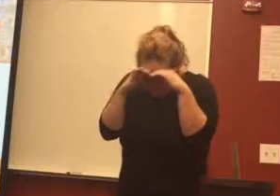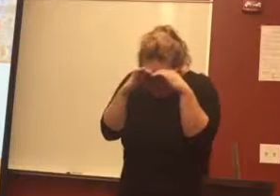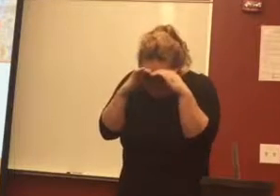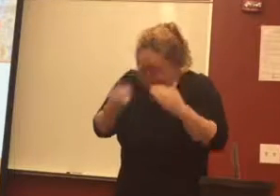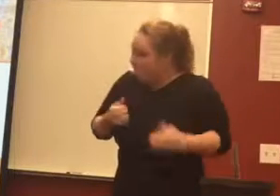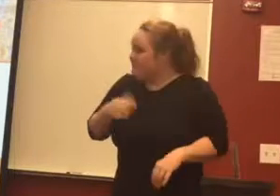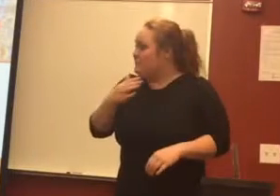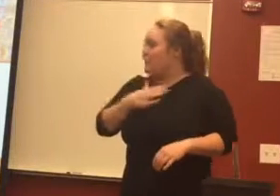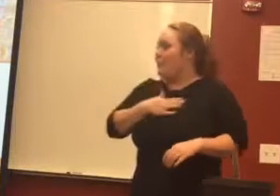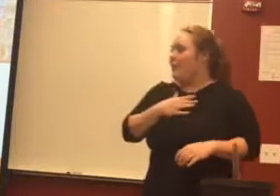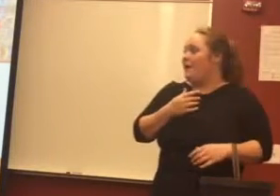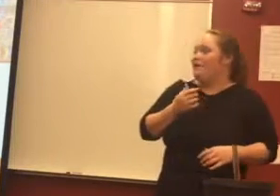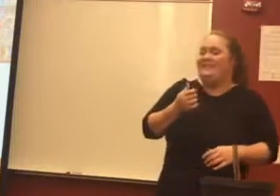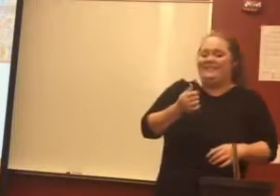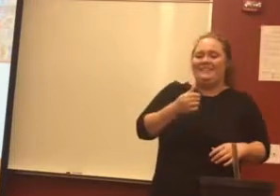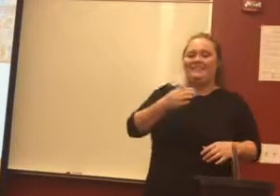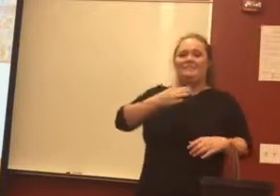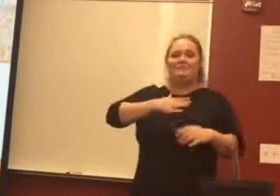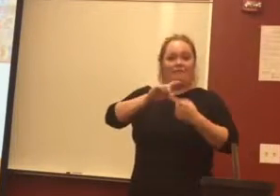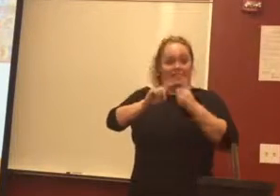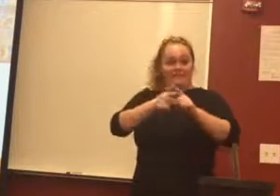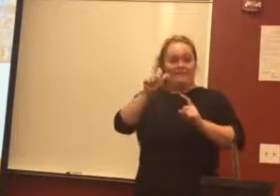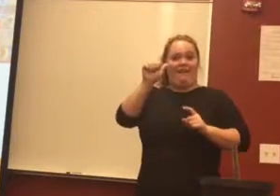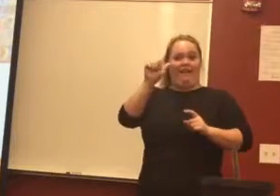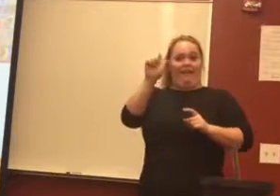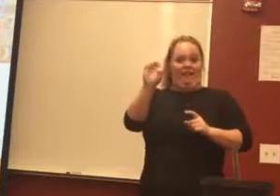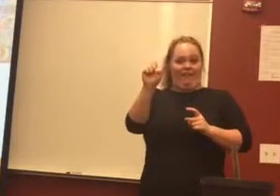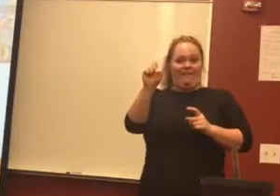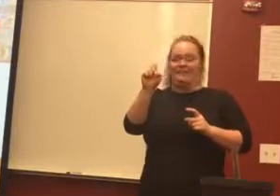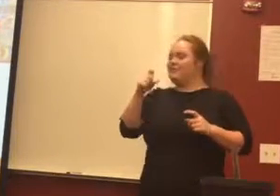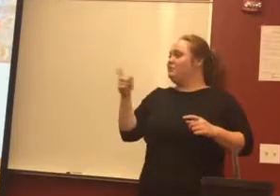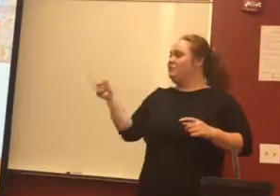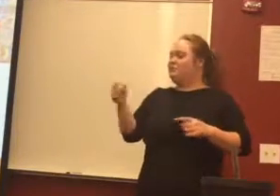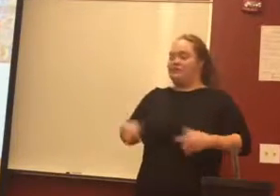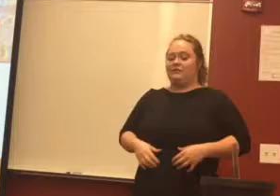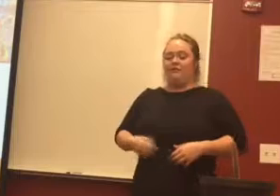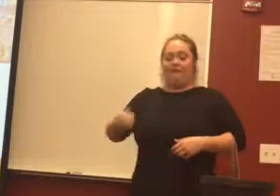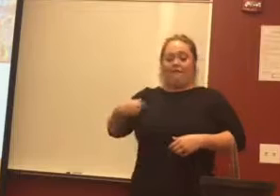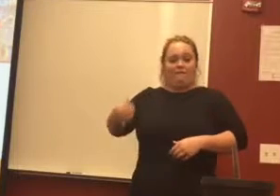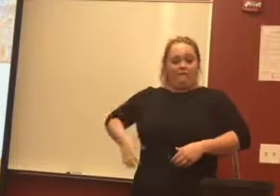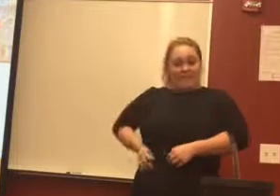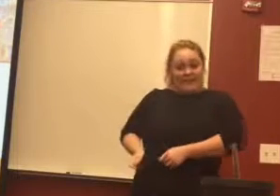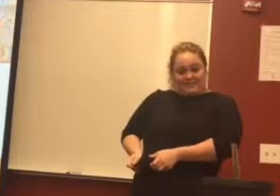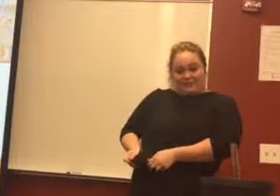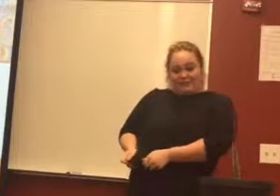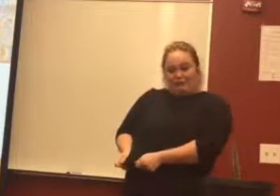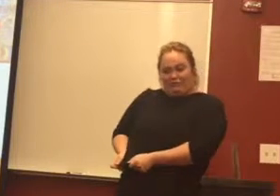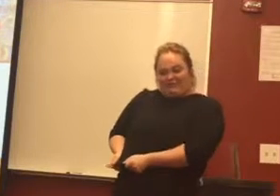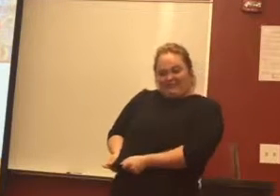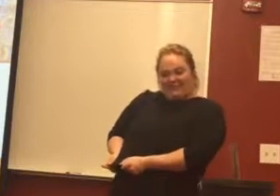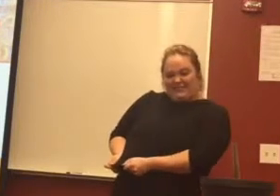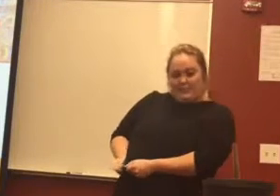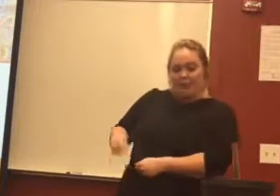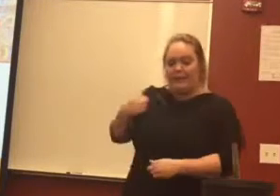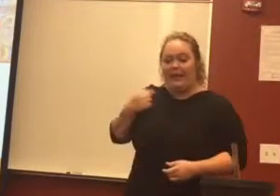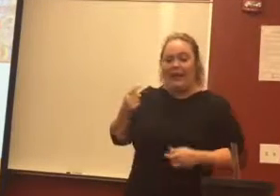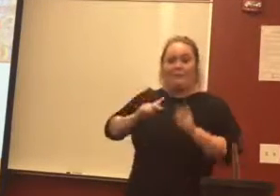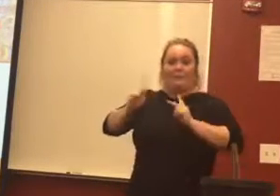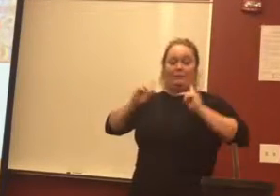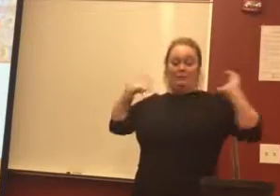hands like this and held onto my shirt. So she's pulling me, and I have people pushing me, and I'm just like, I don't want to be here, I don't want to